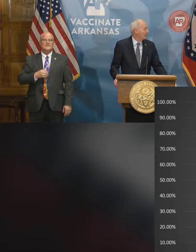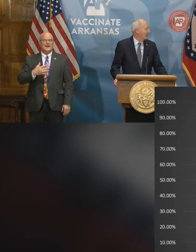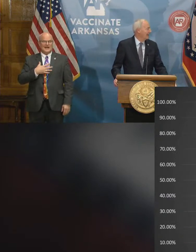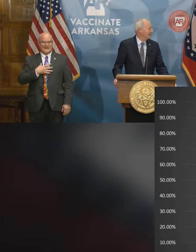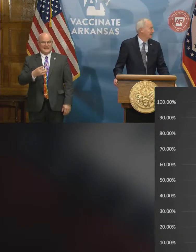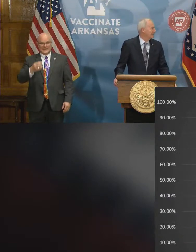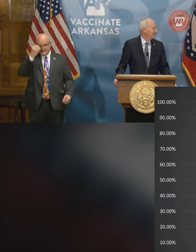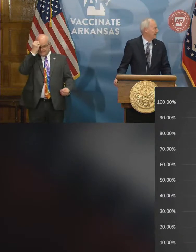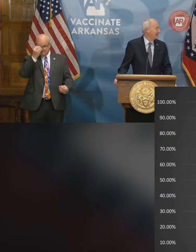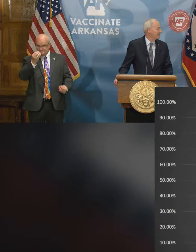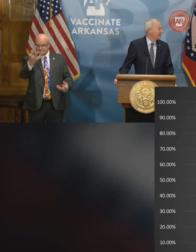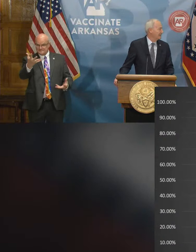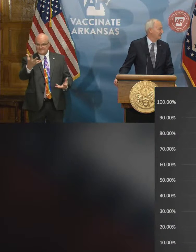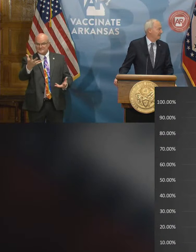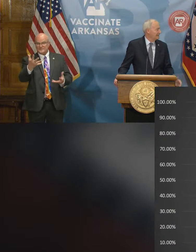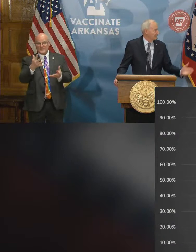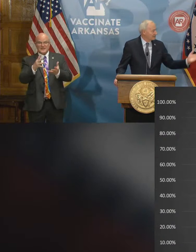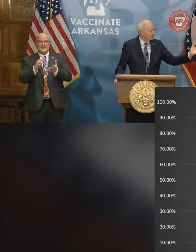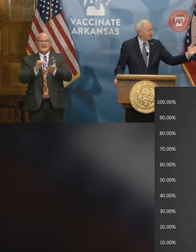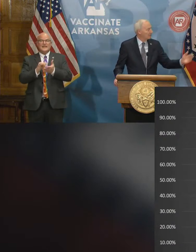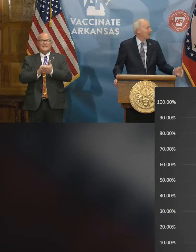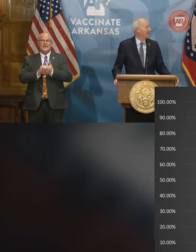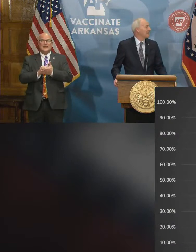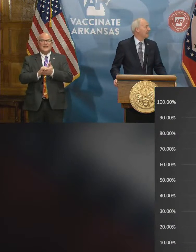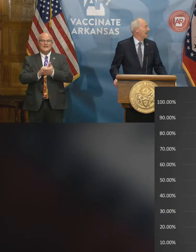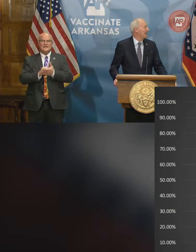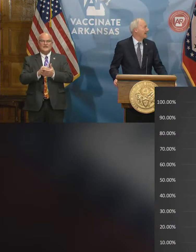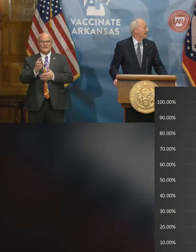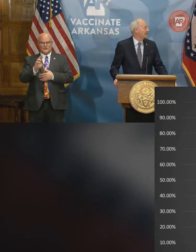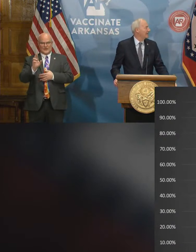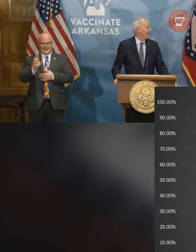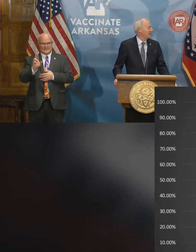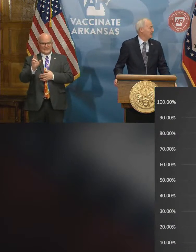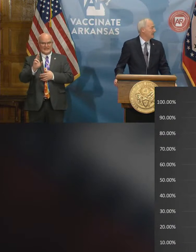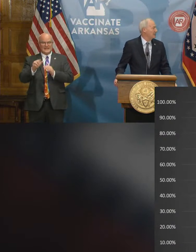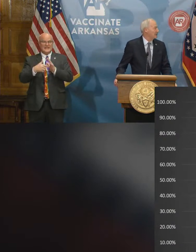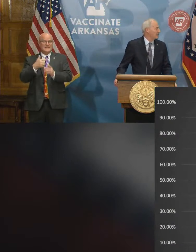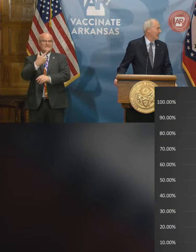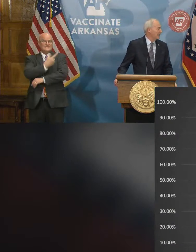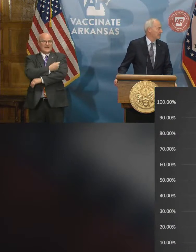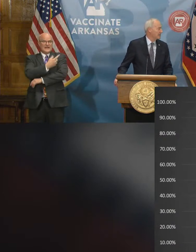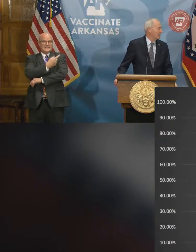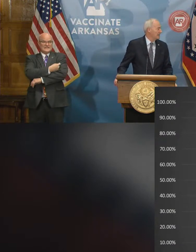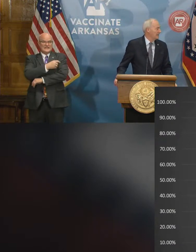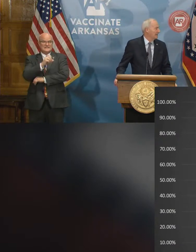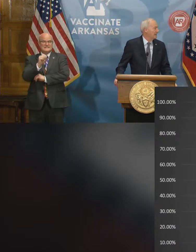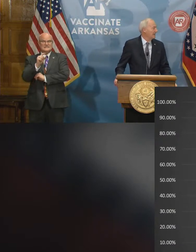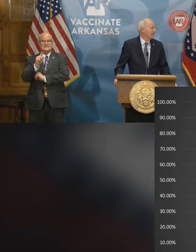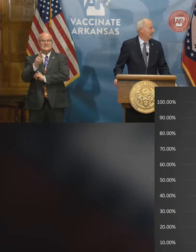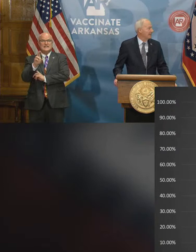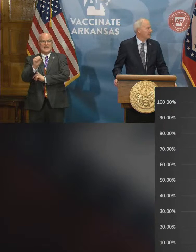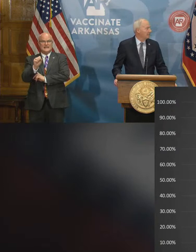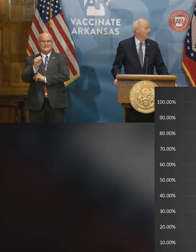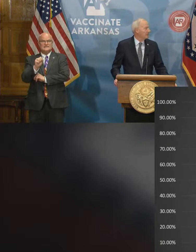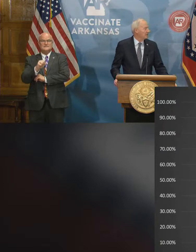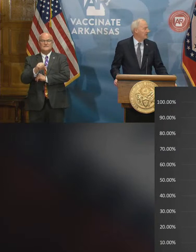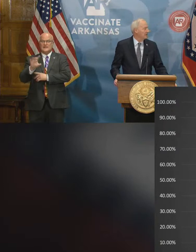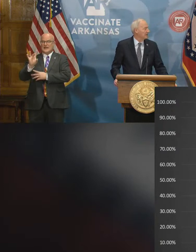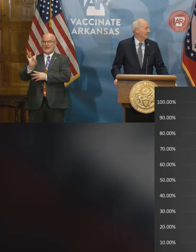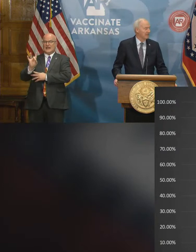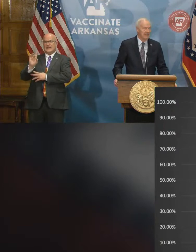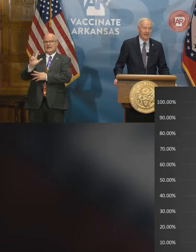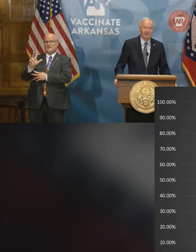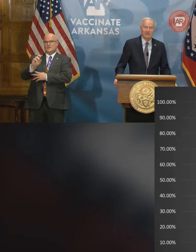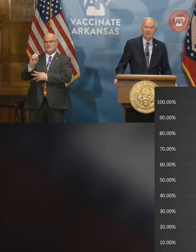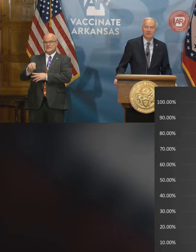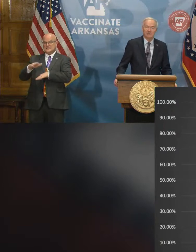like to point out that, let's start on the right side, and this is the vaccination status, and